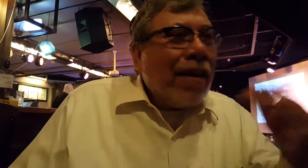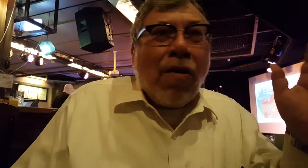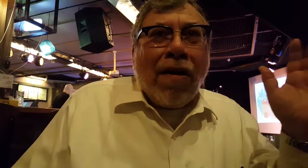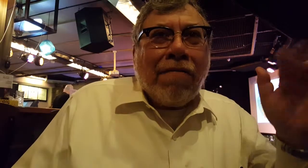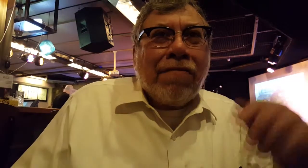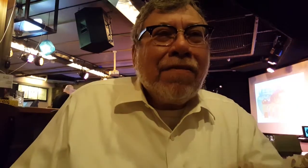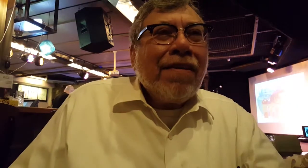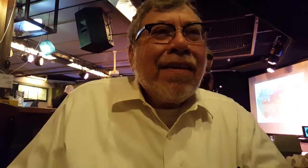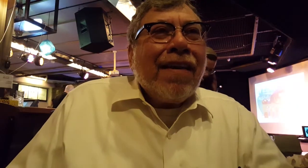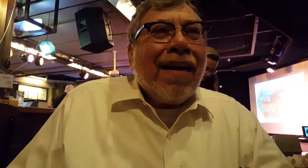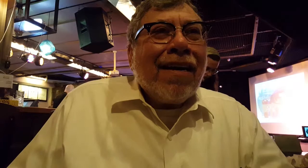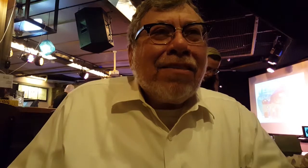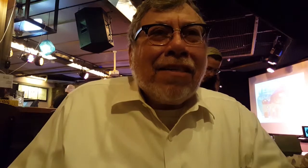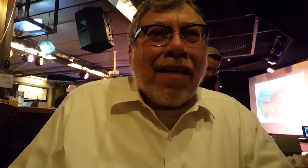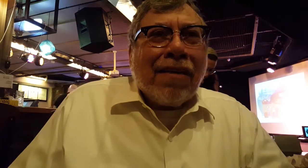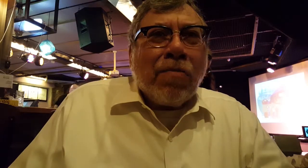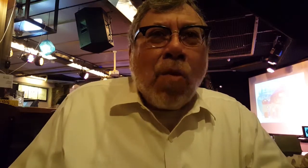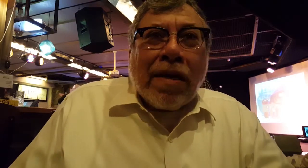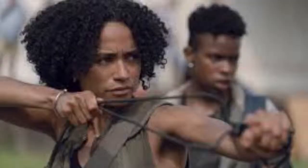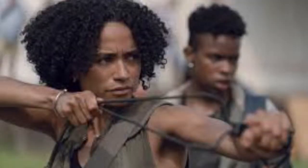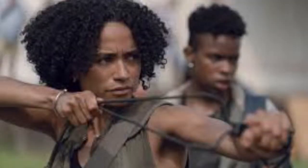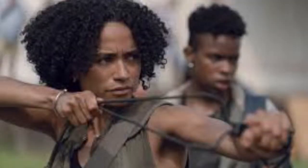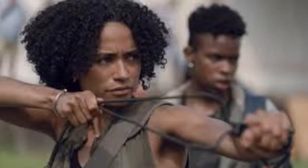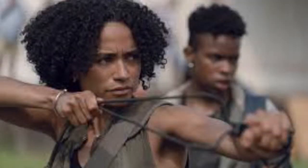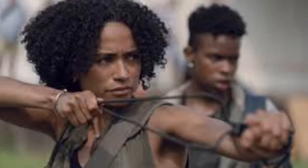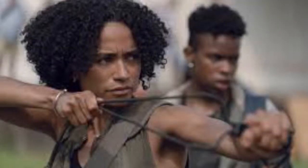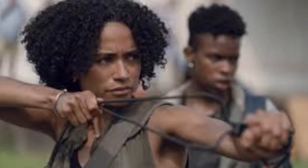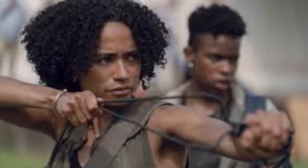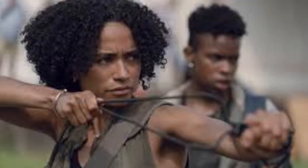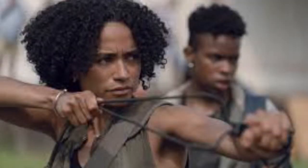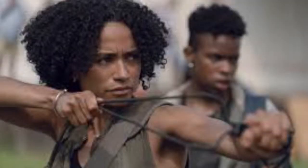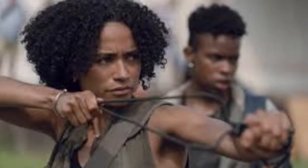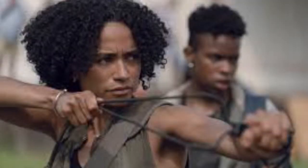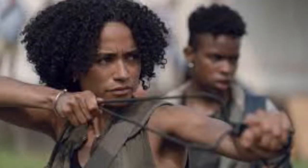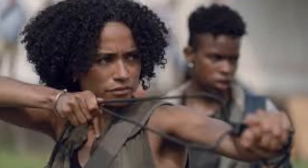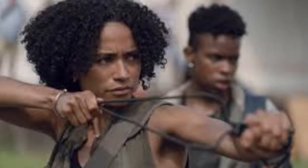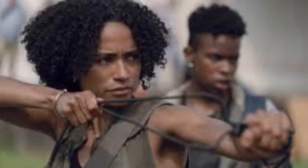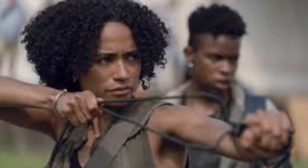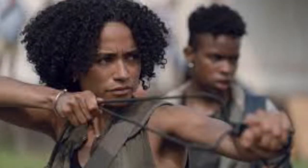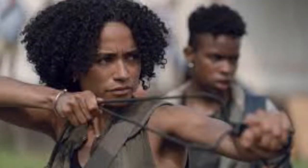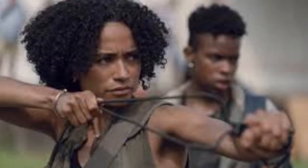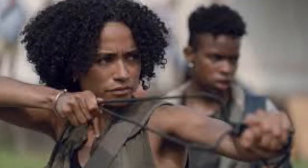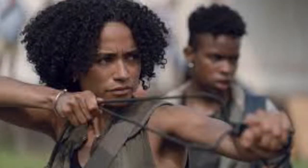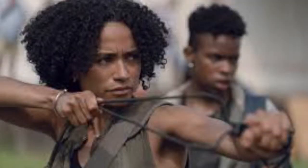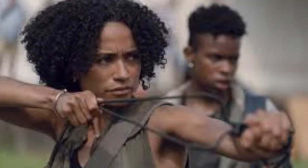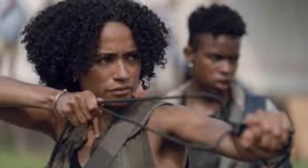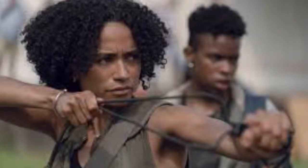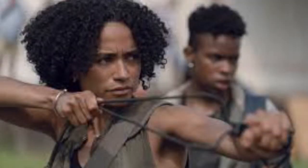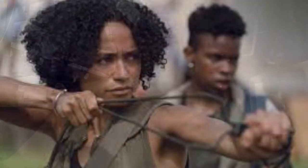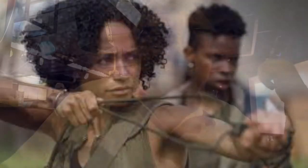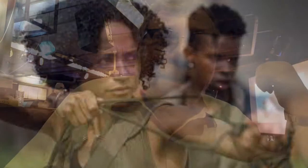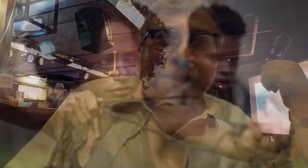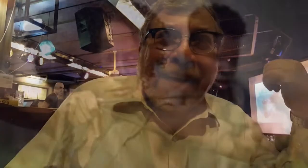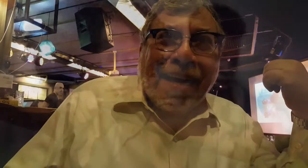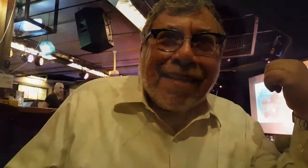off. She's on Walking Dead, season 9. Now she's gonna be here tonight